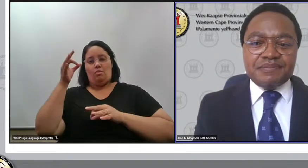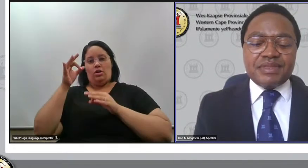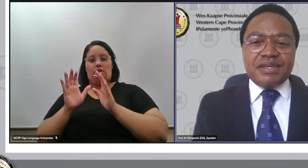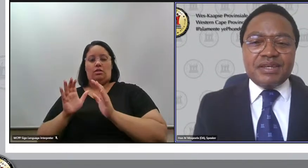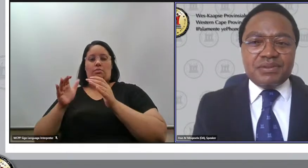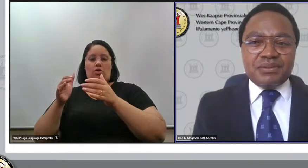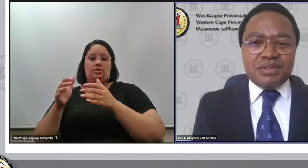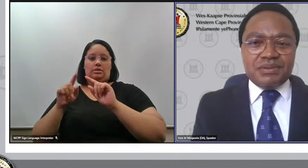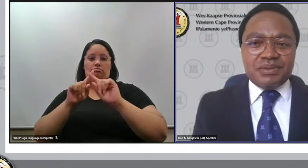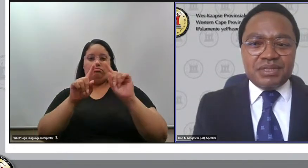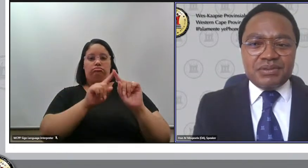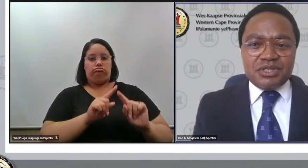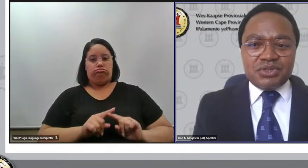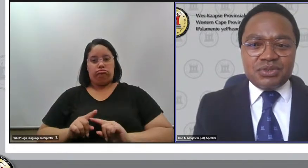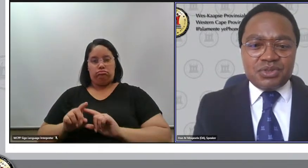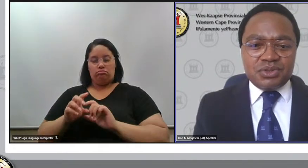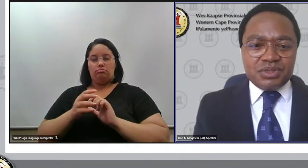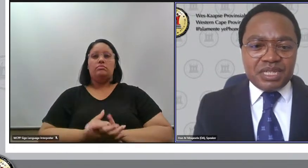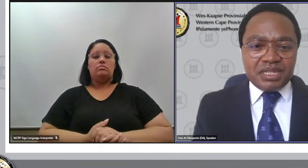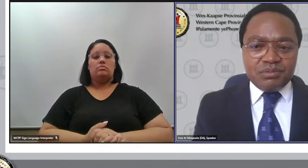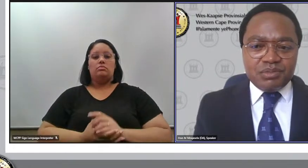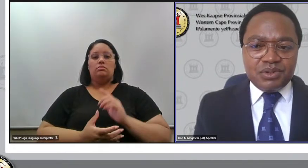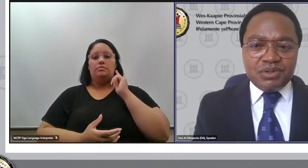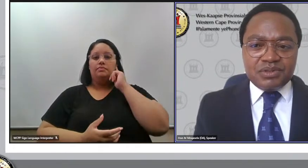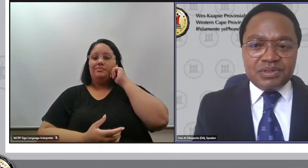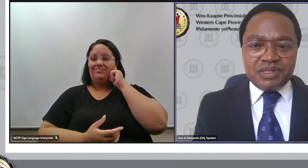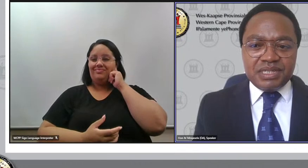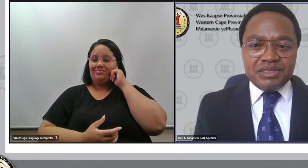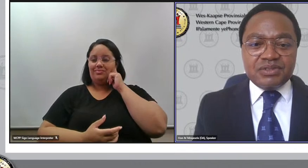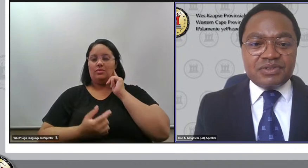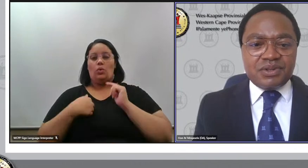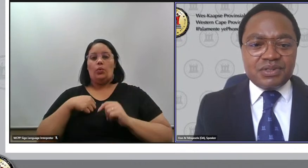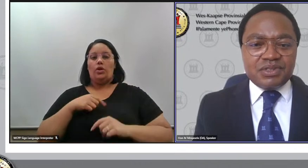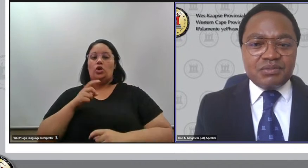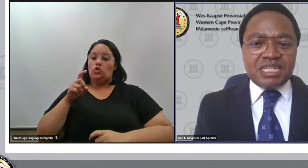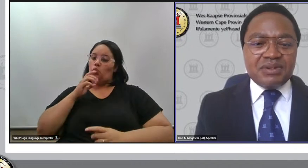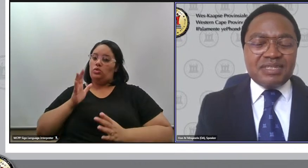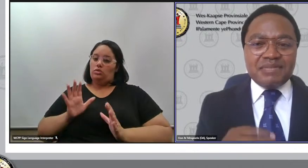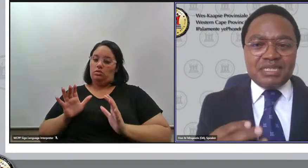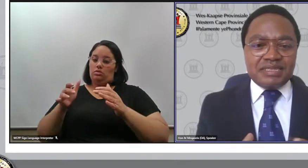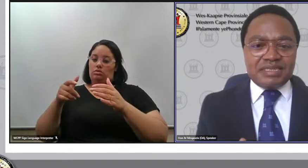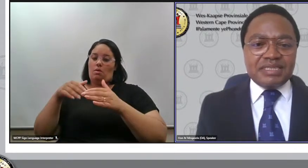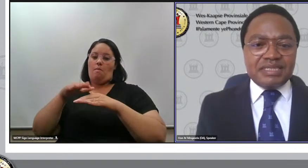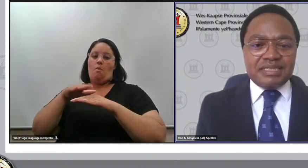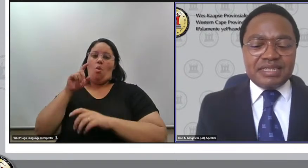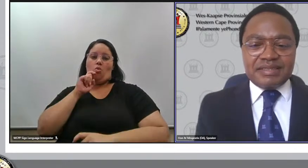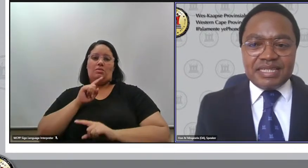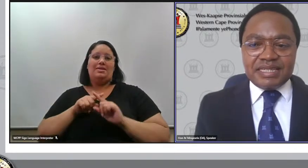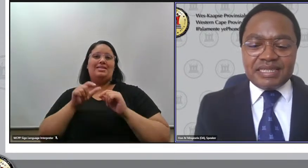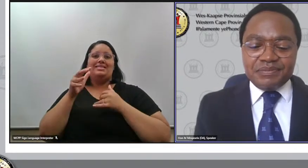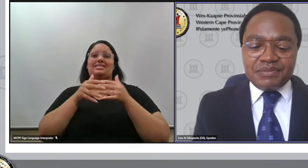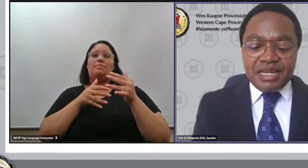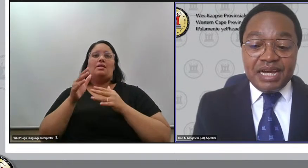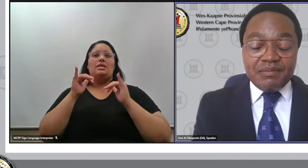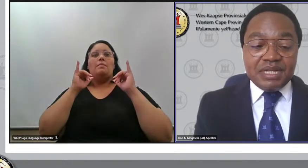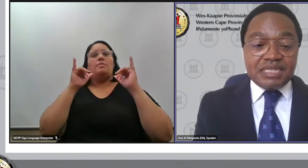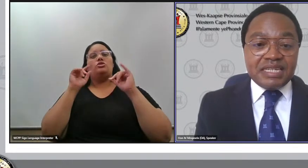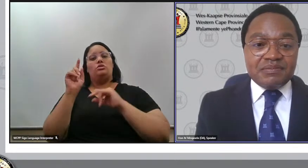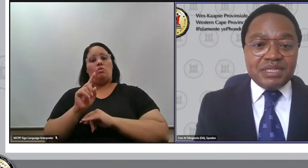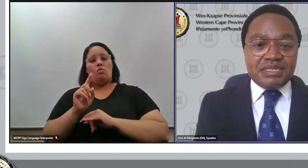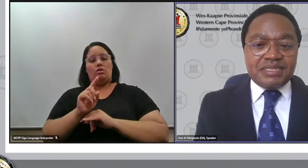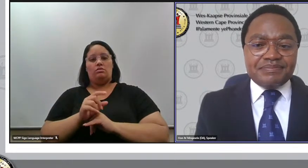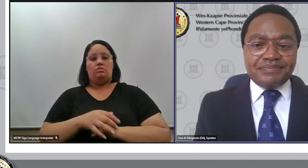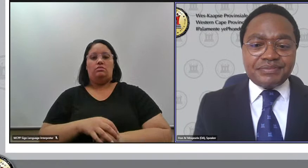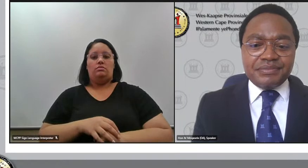parties. We should use that platform more. And of course, no matter what the emergency is, I think I